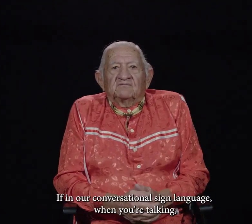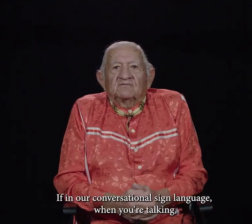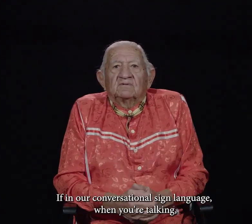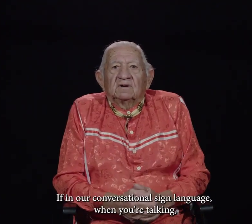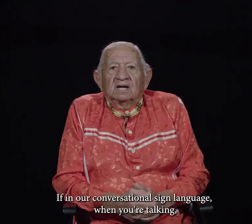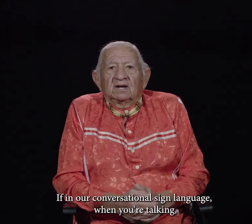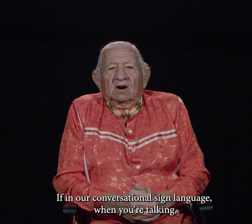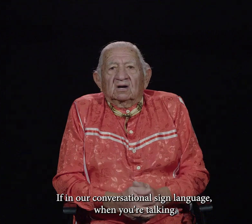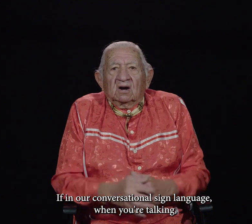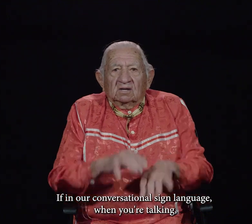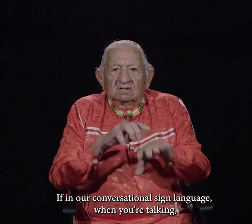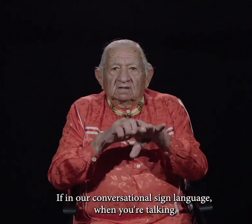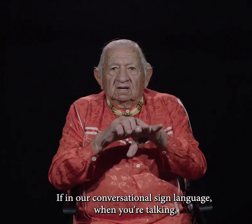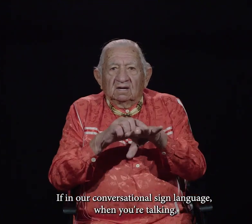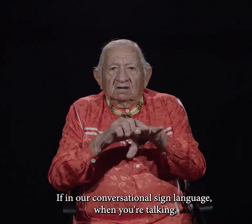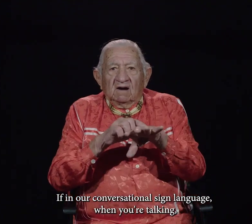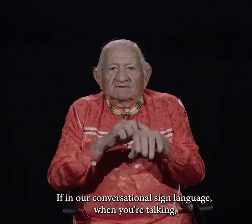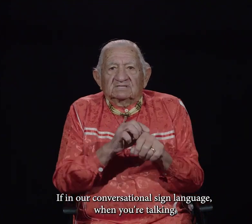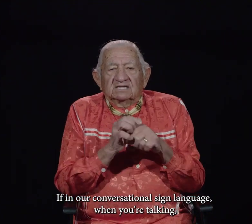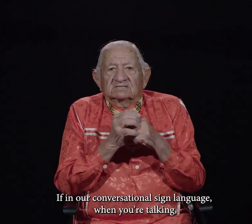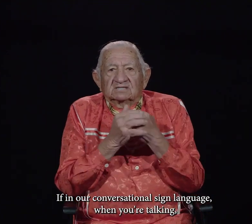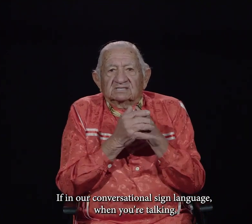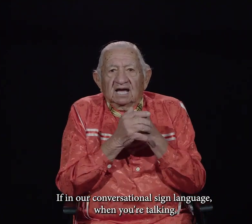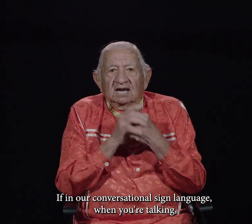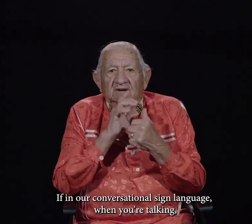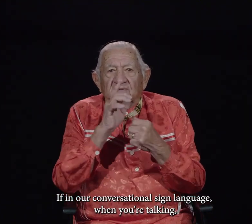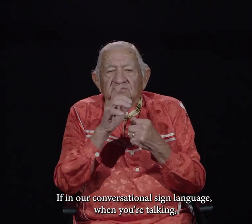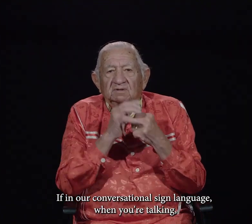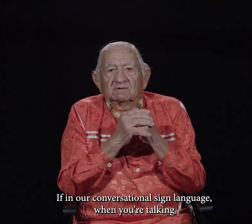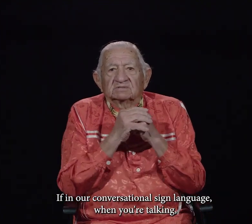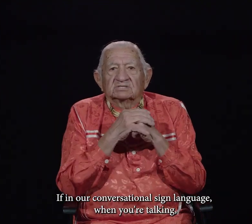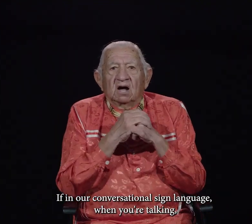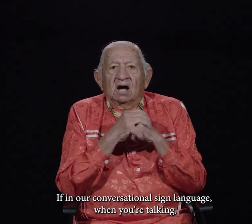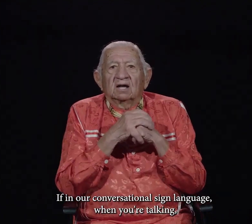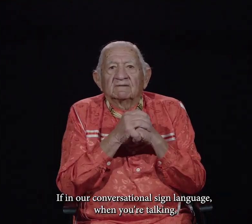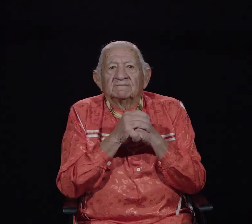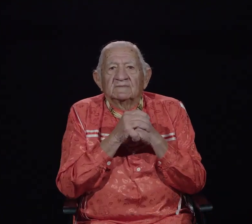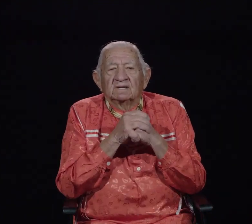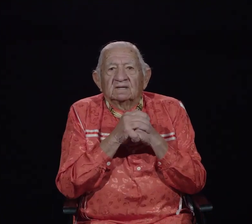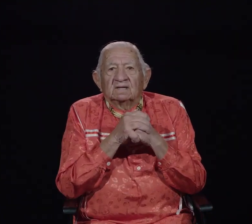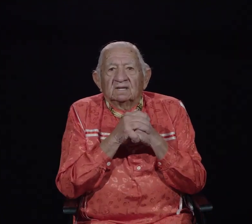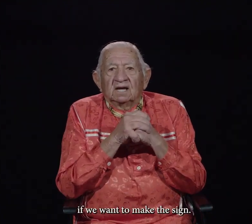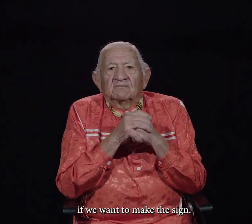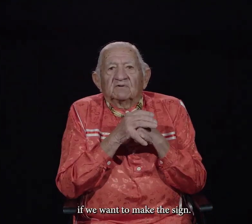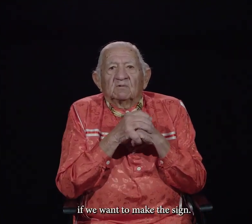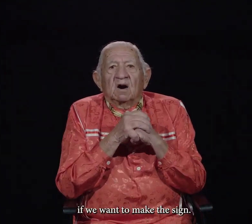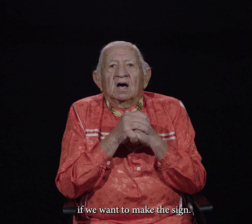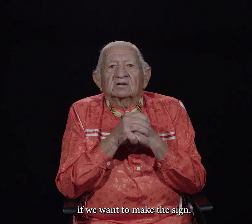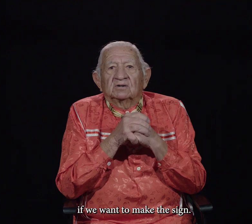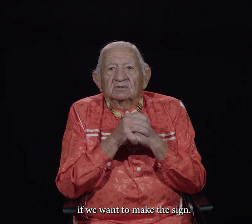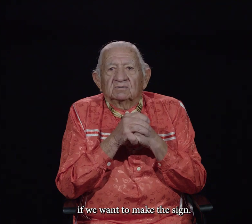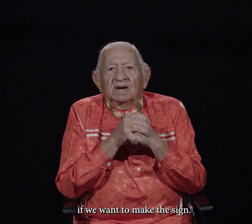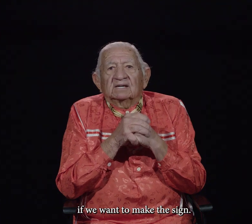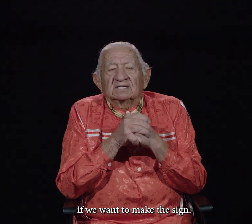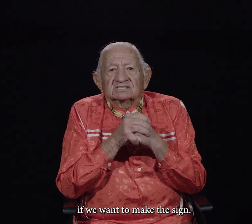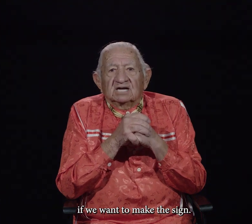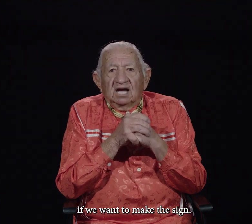If in our conversational sign language when we was talking, if we want to make the